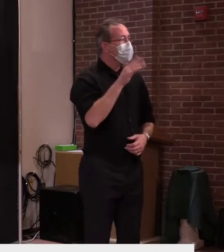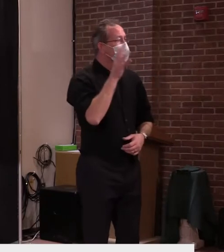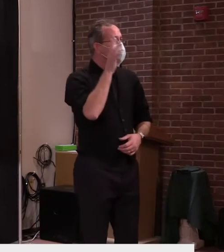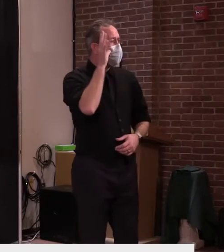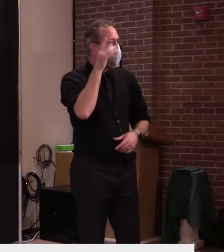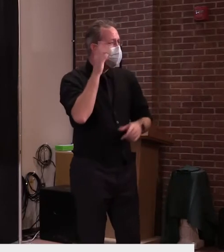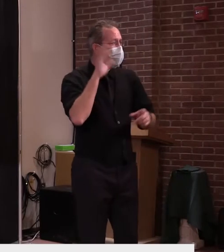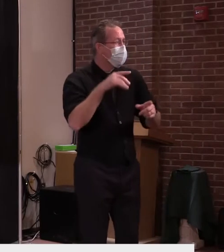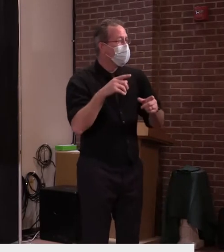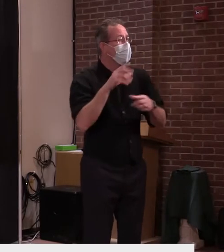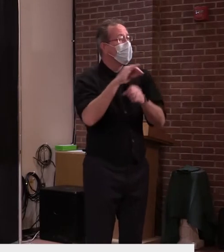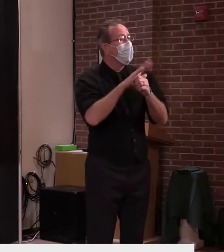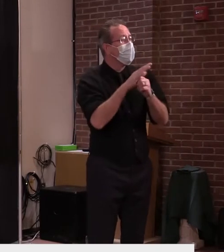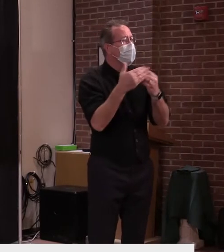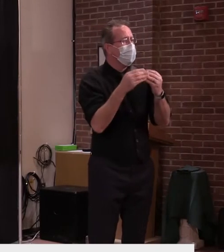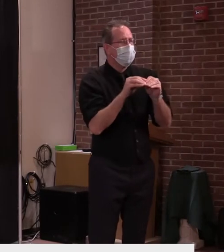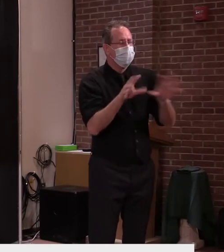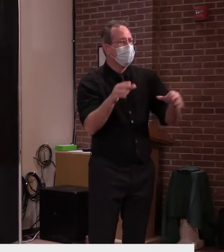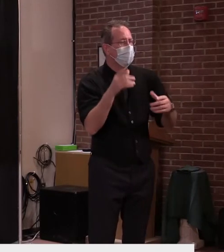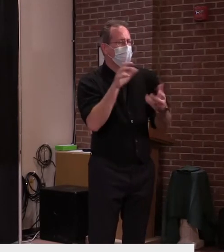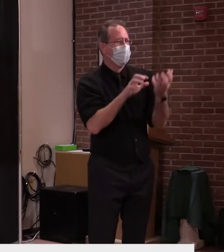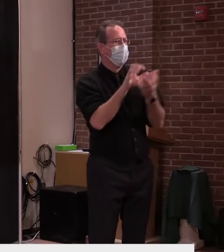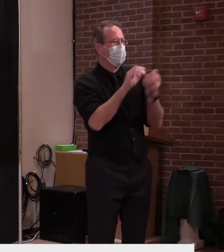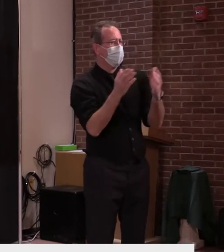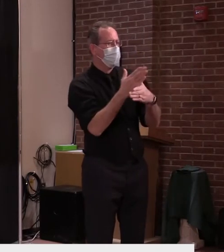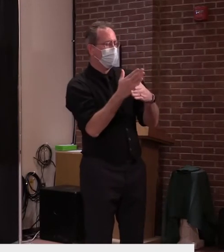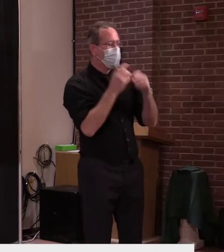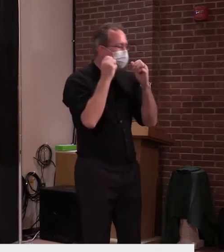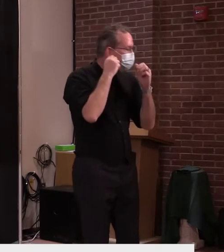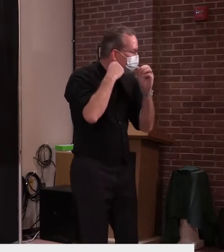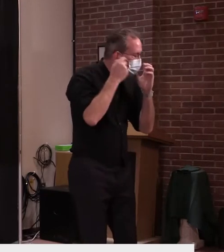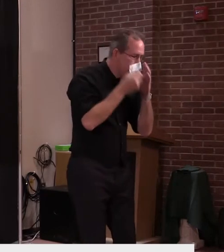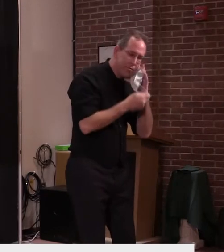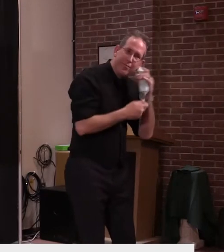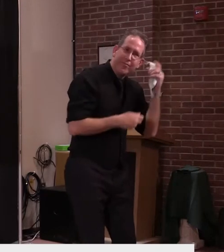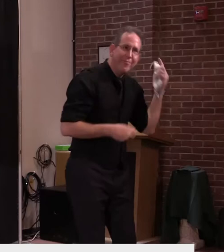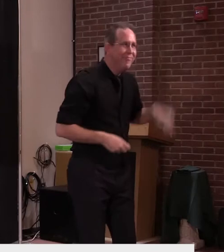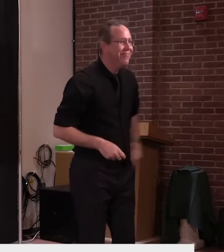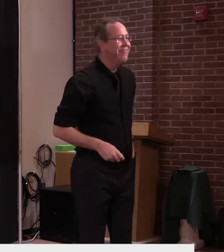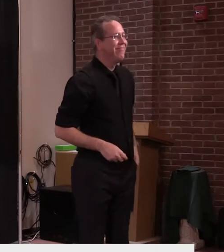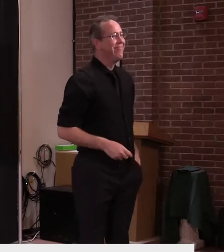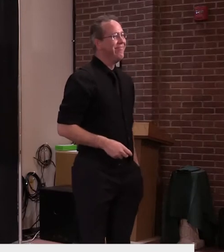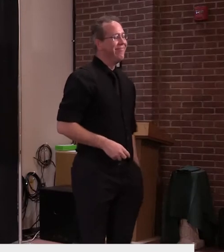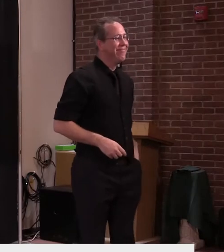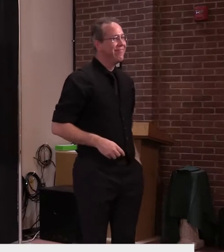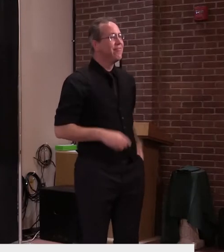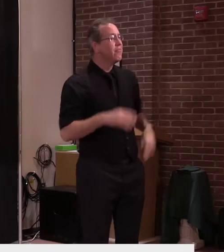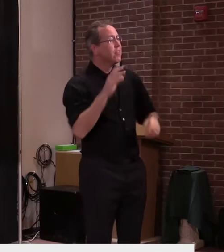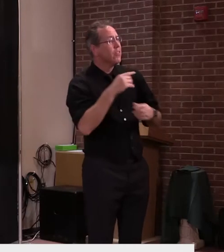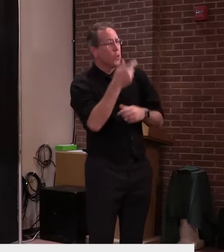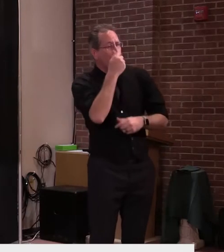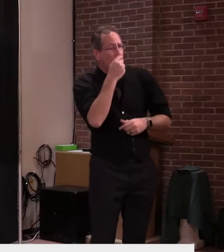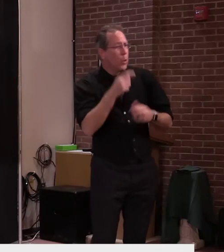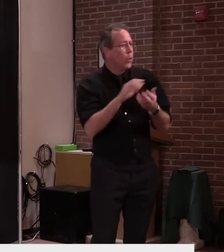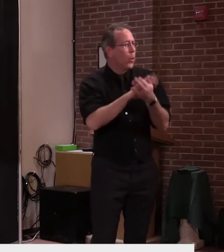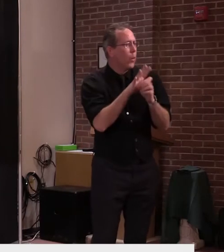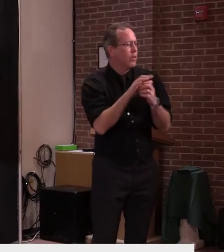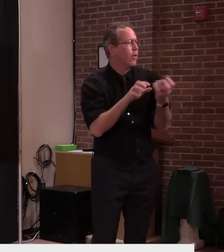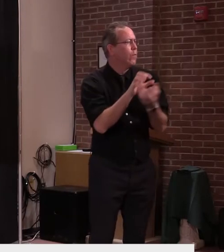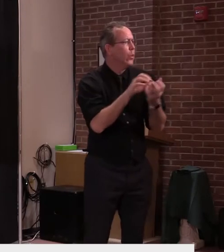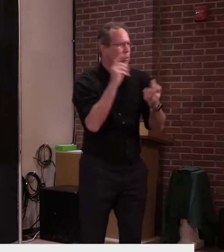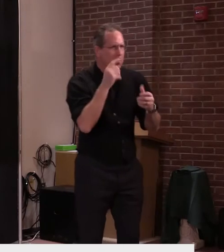sick. We admit children to the pediatric intensive care unit all the time who are critically ill from